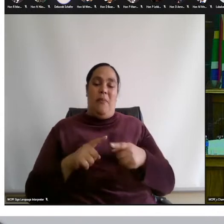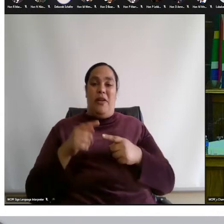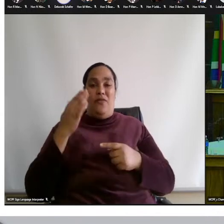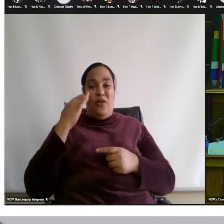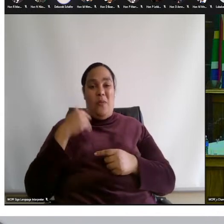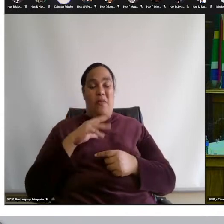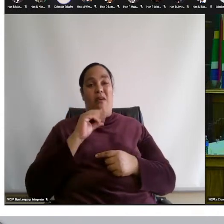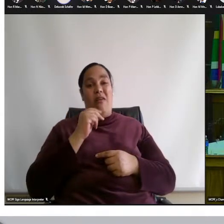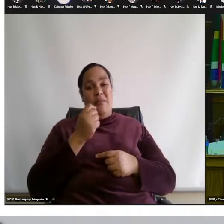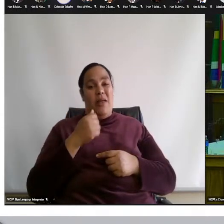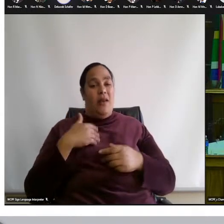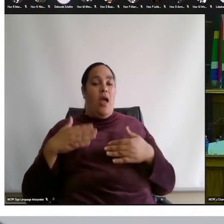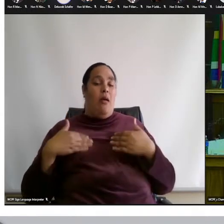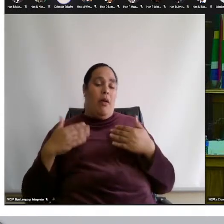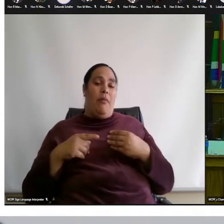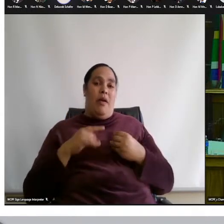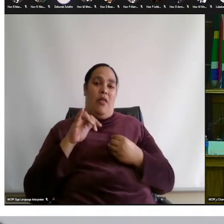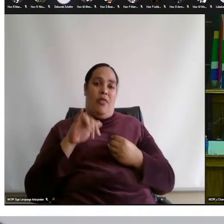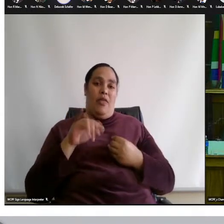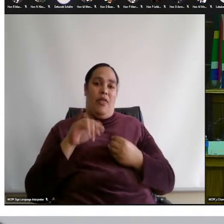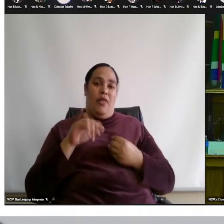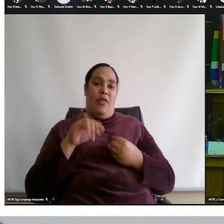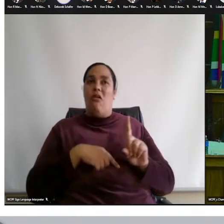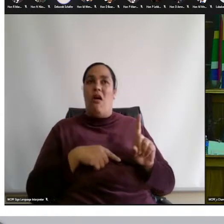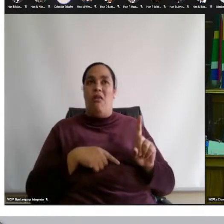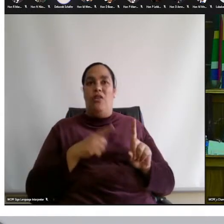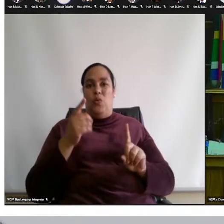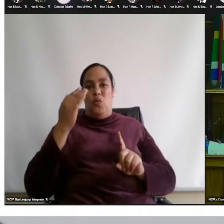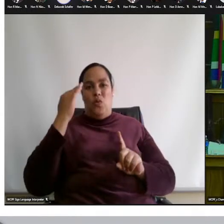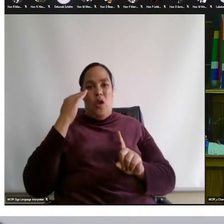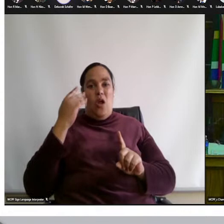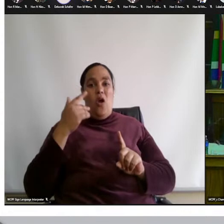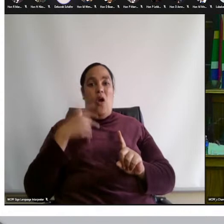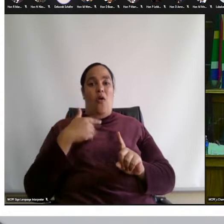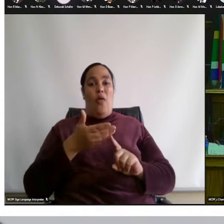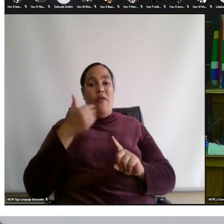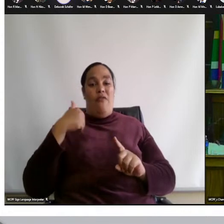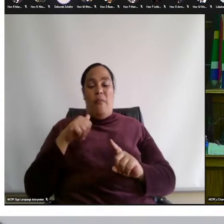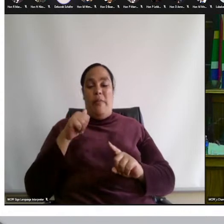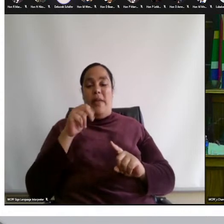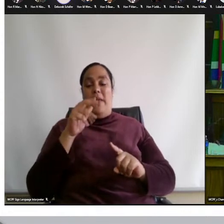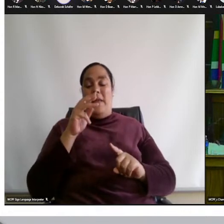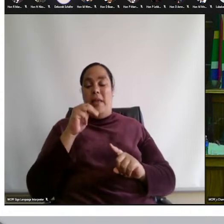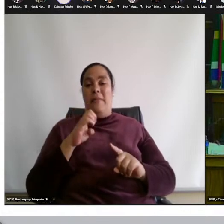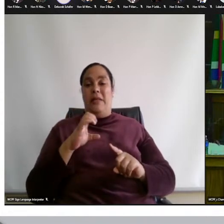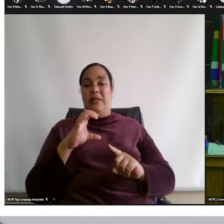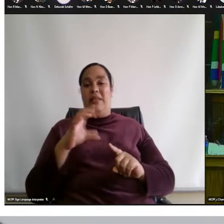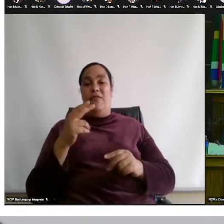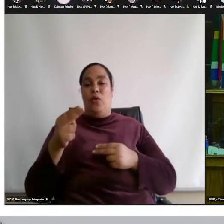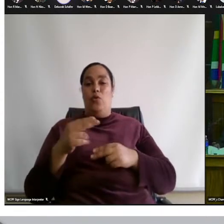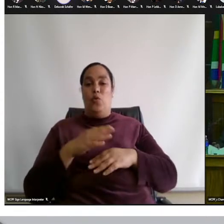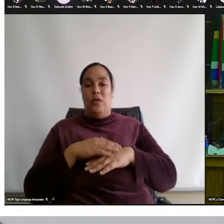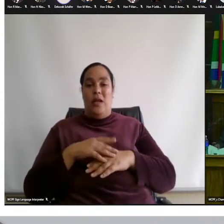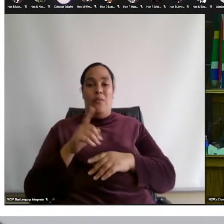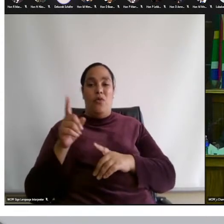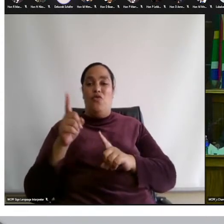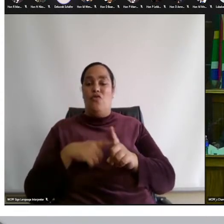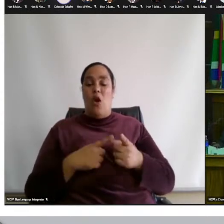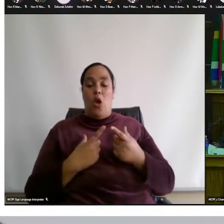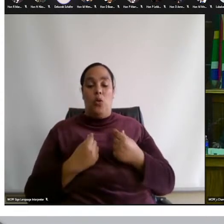asking for money, I'm very happy about that, because you can't, as you would know, as a former MEC for a brief while, that you cannot